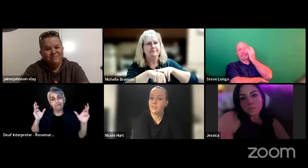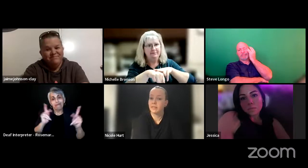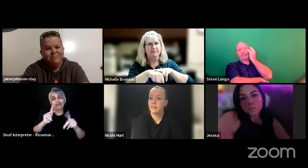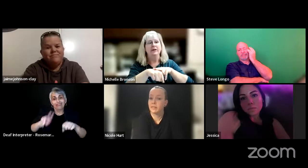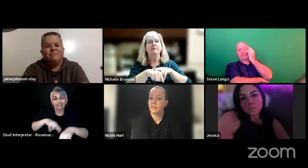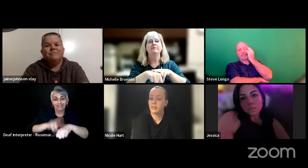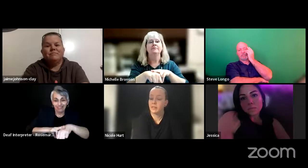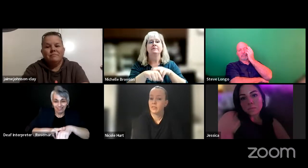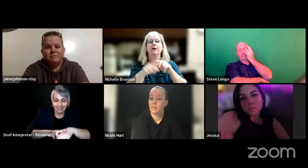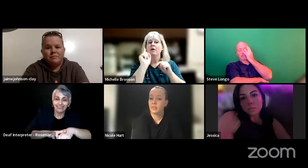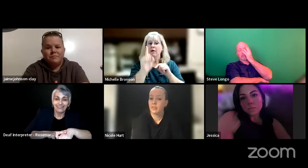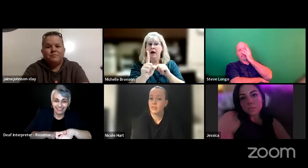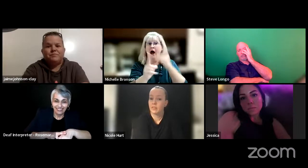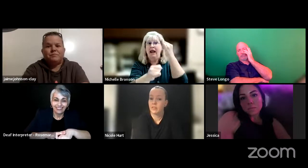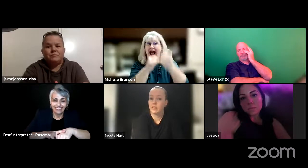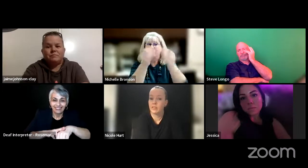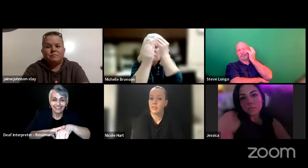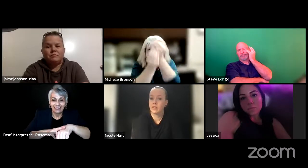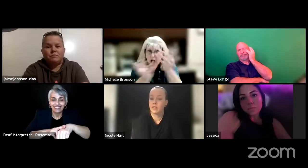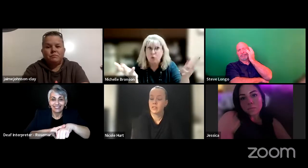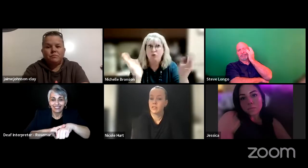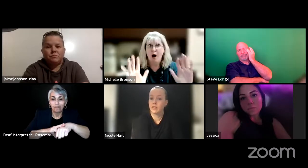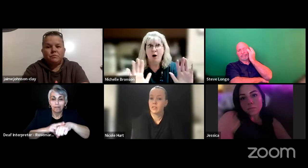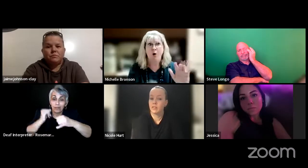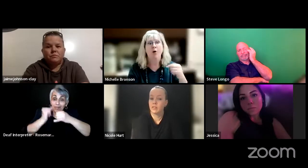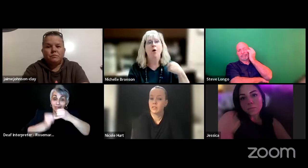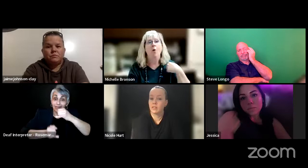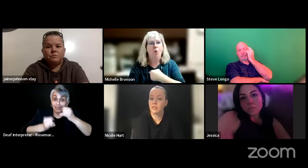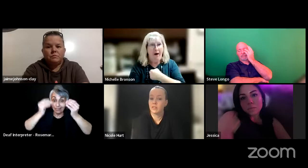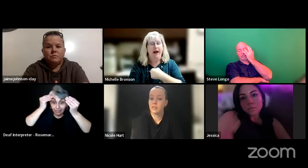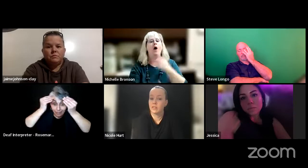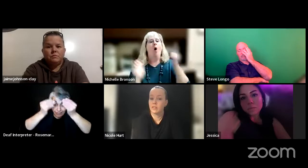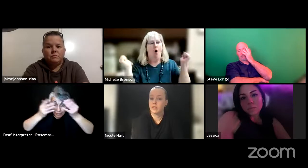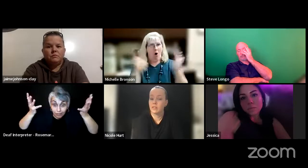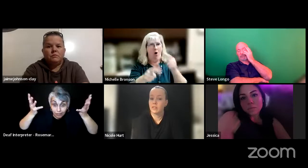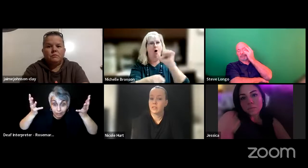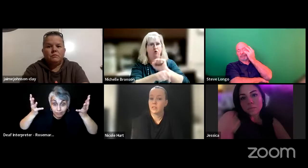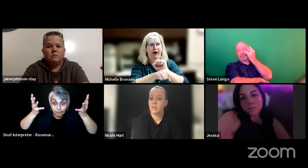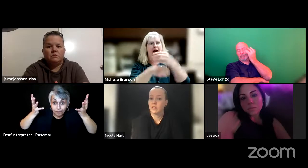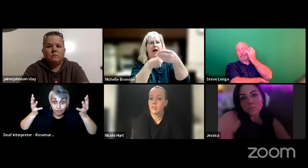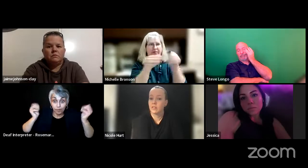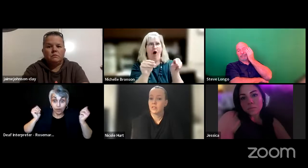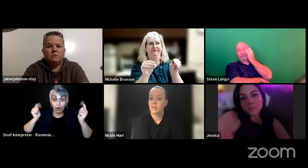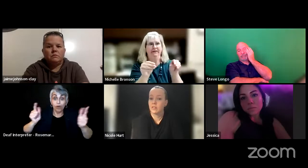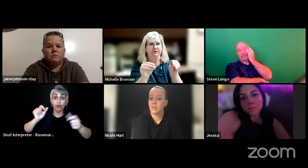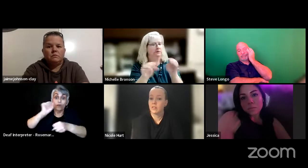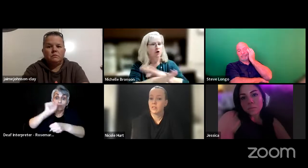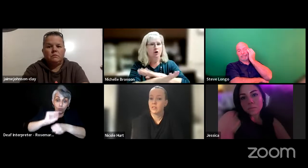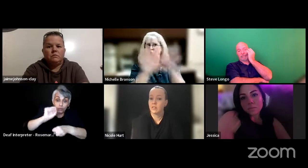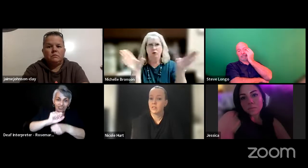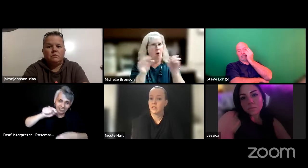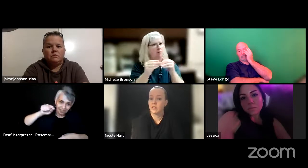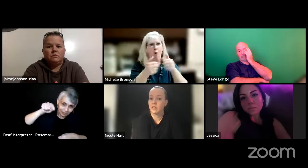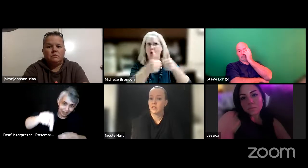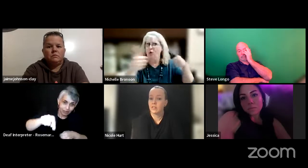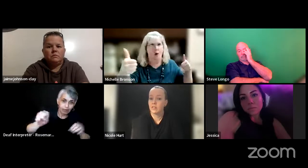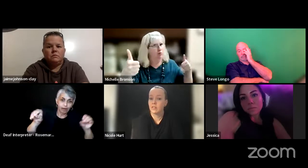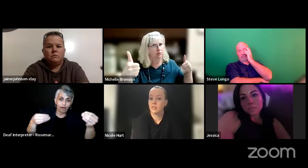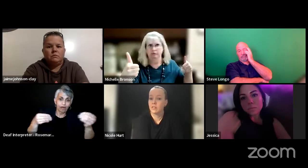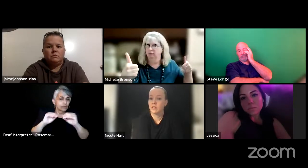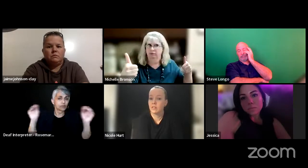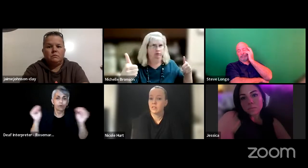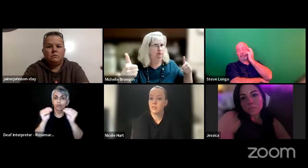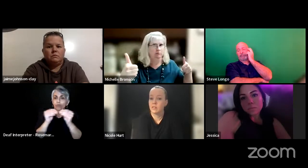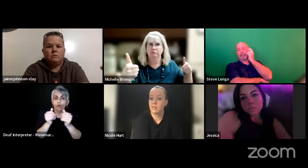We are looking forward to getting back to normal. And then the last note to say is we are all working in the